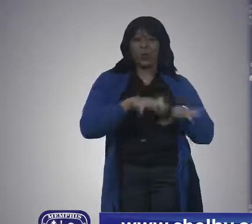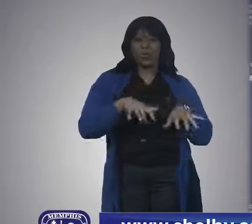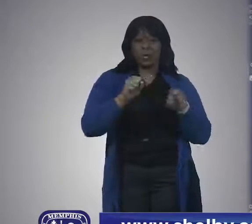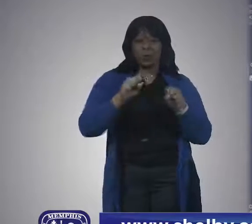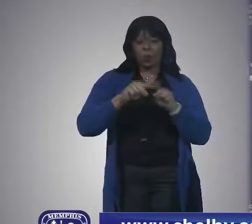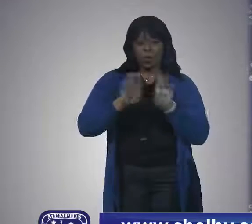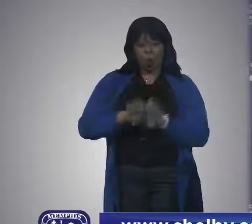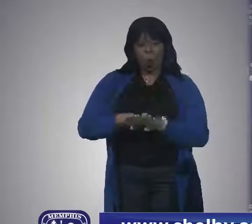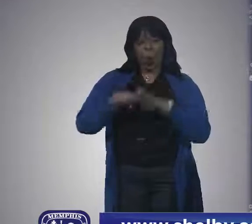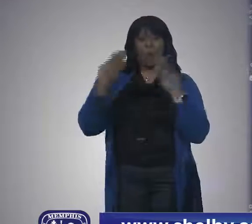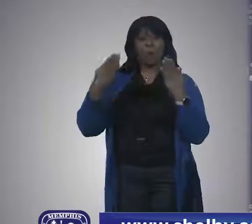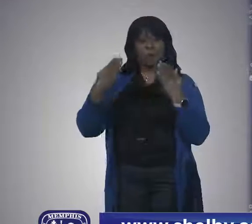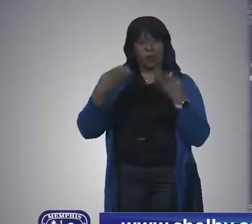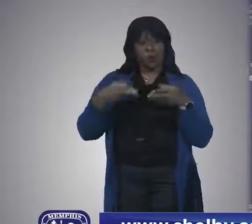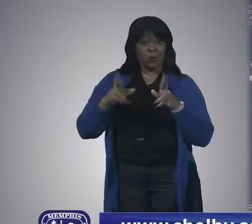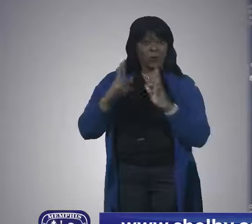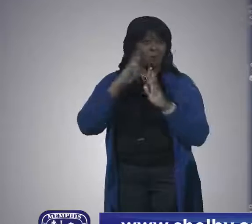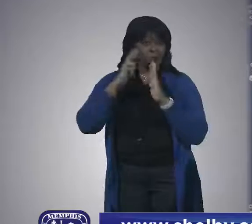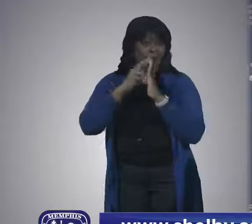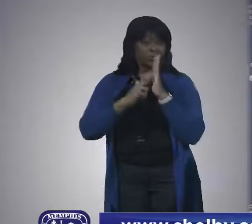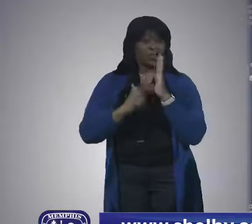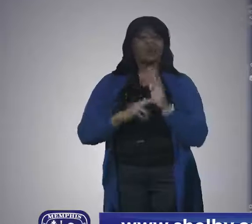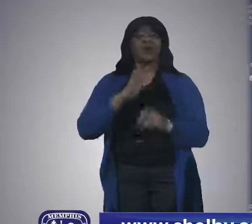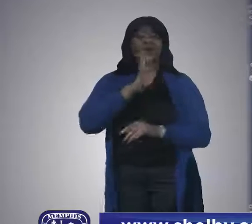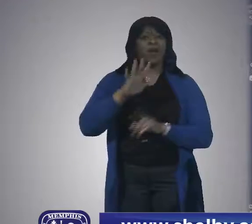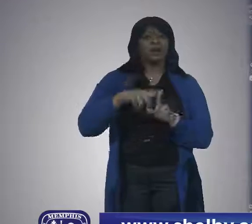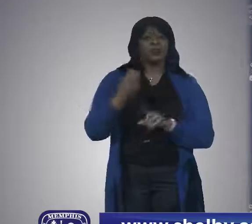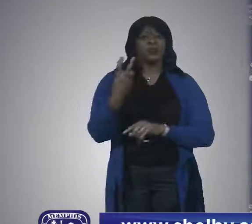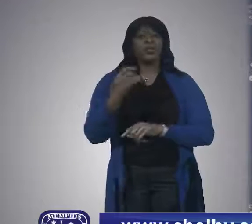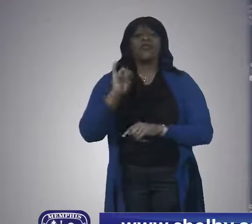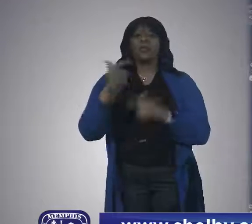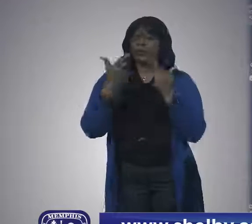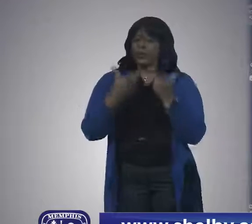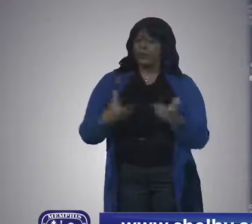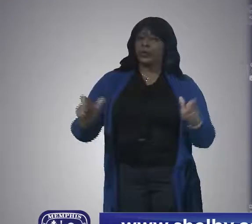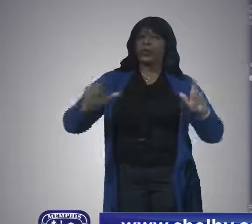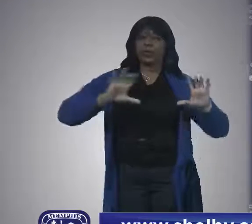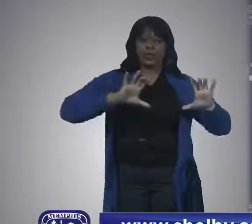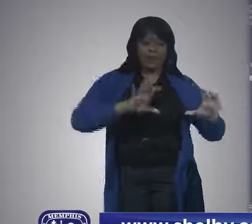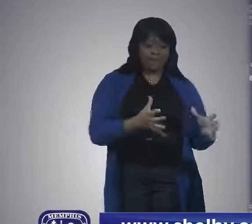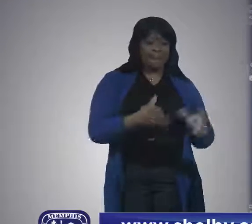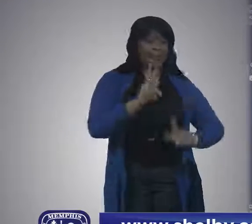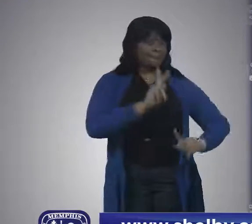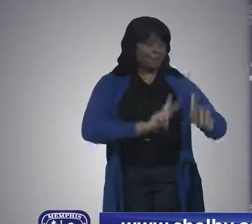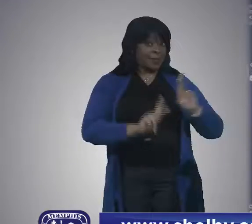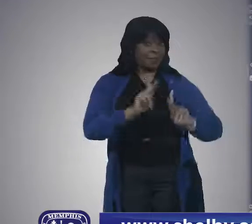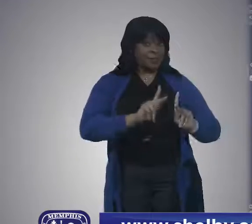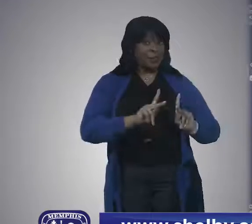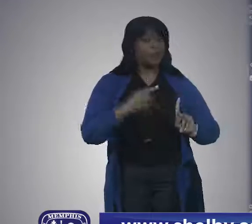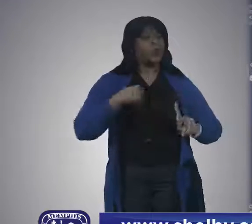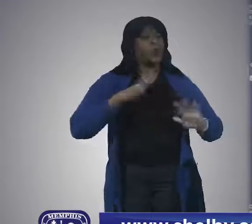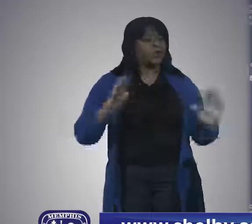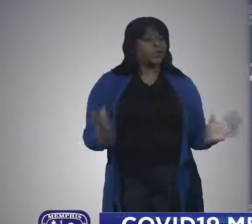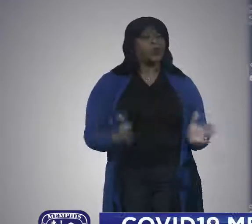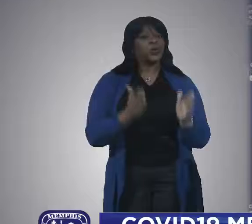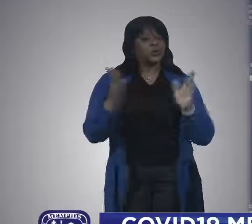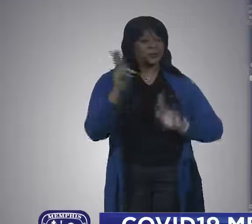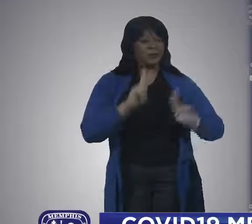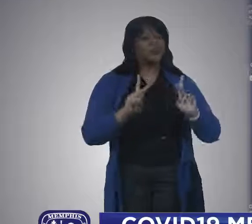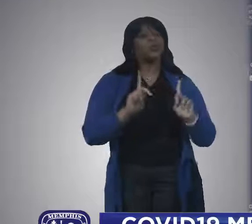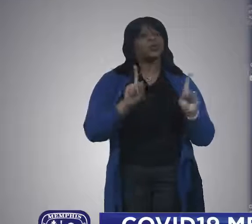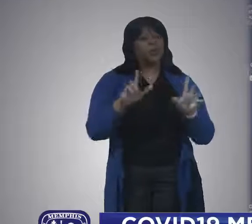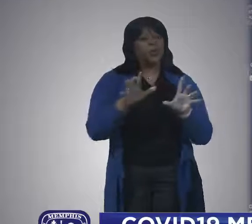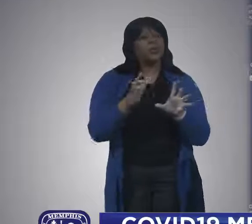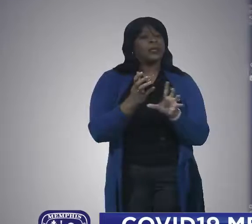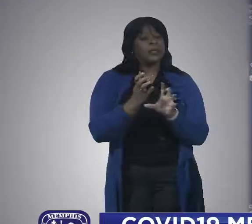is opened and that authorization comes for 5 to 12-year-olds, that is a huge section of our population that we encourage folks to go